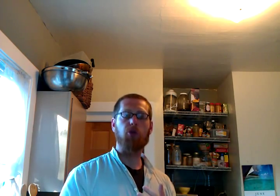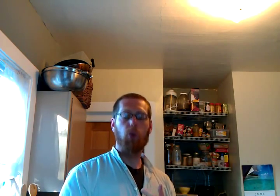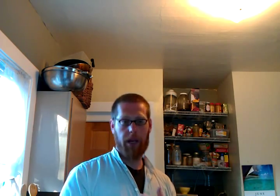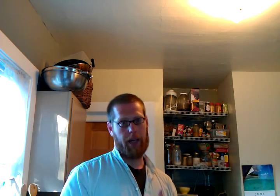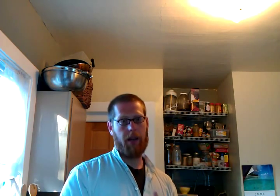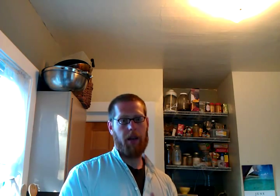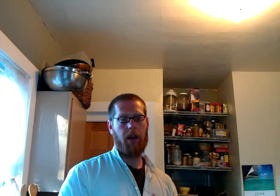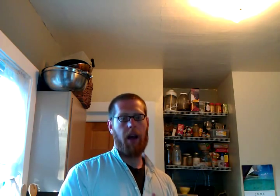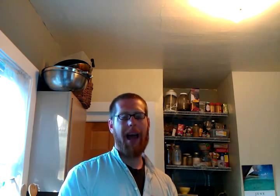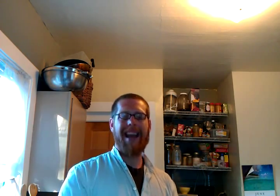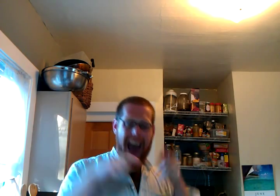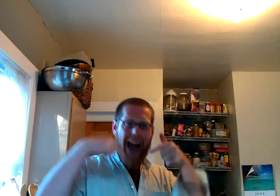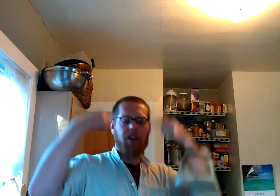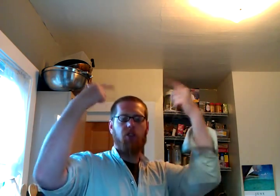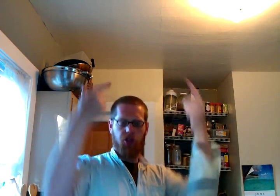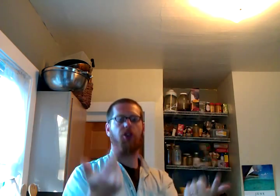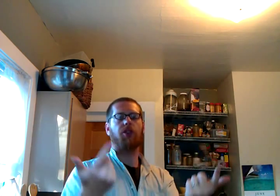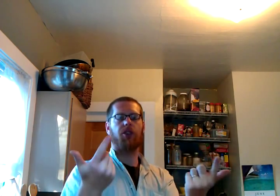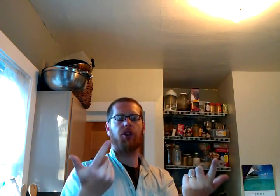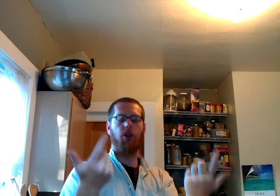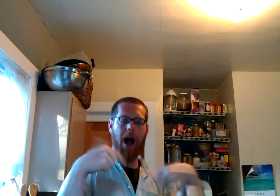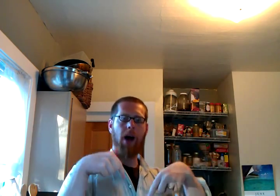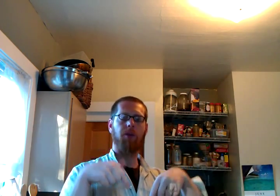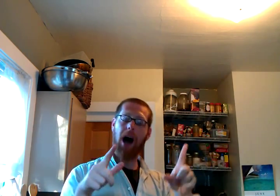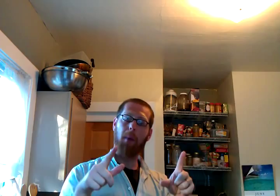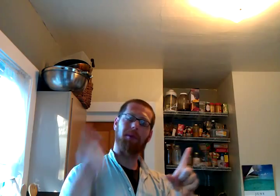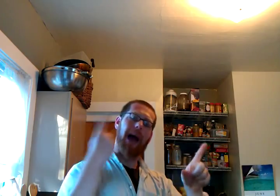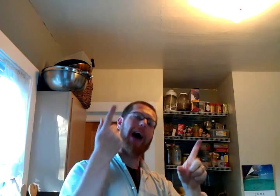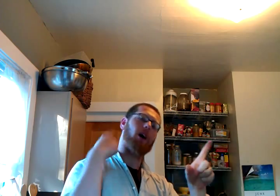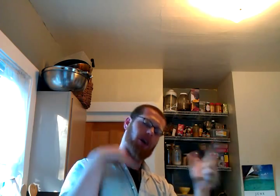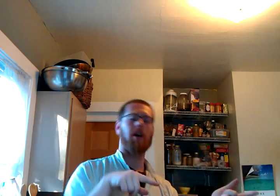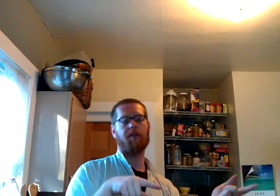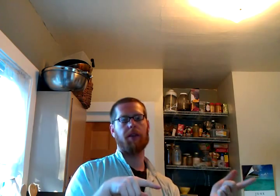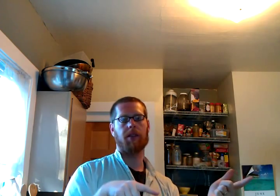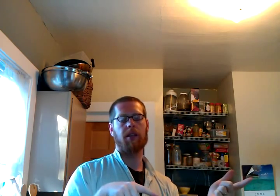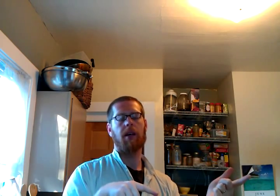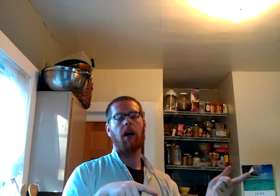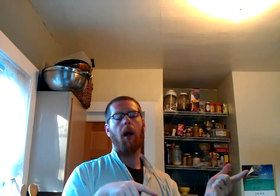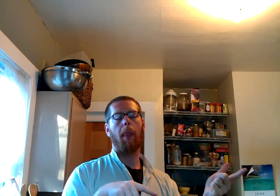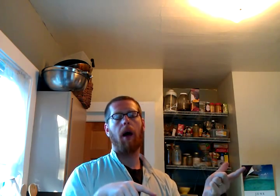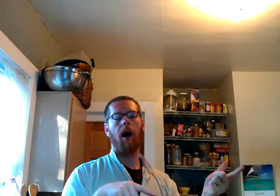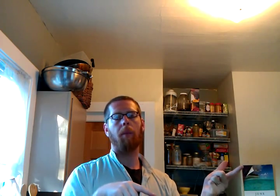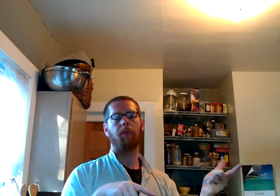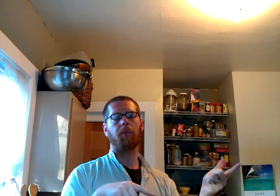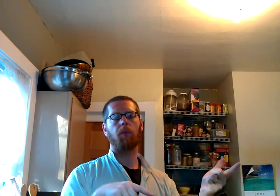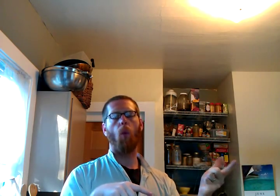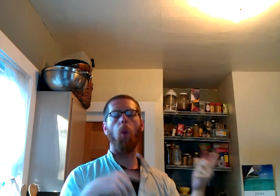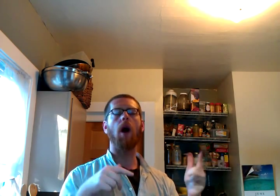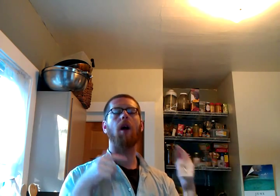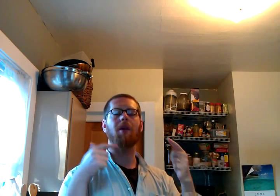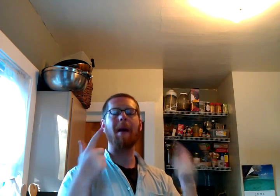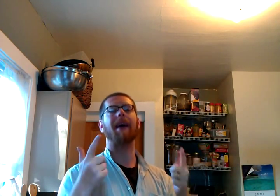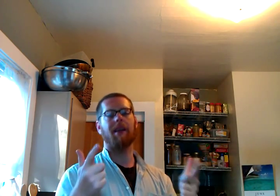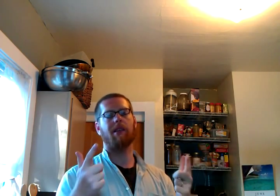we enact church ground up at our conference? Mm-hmm. What are the mechanisms